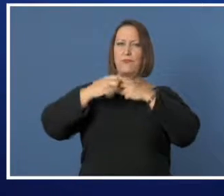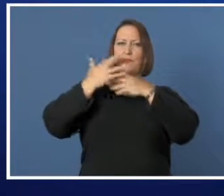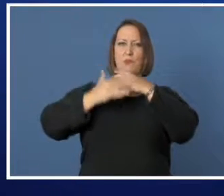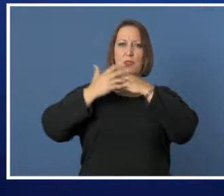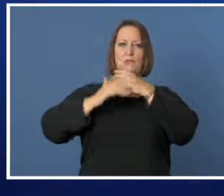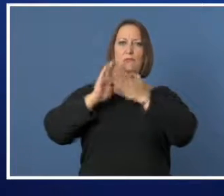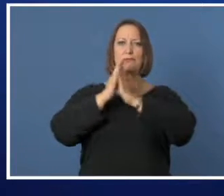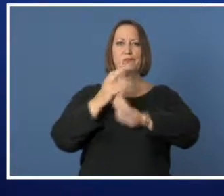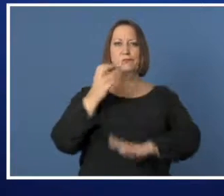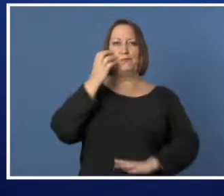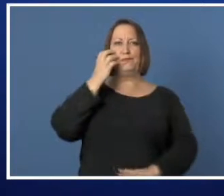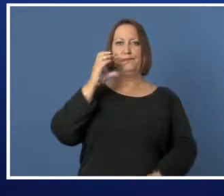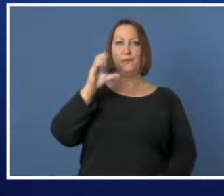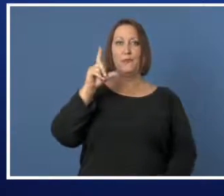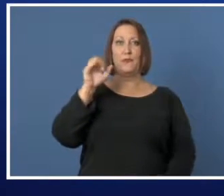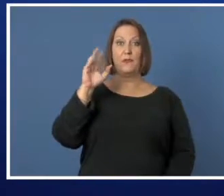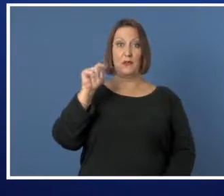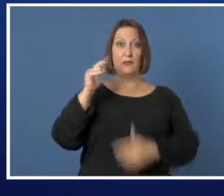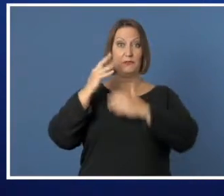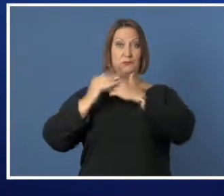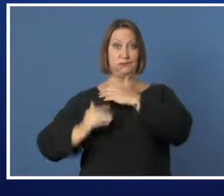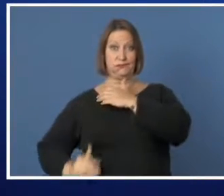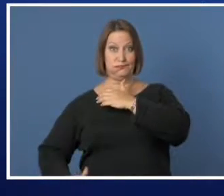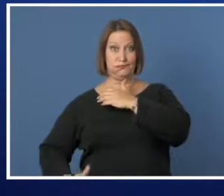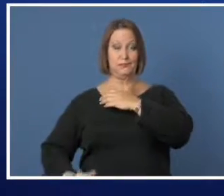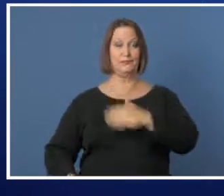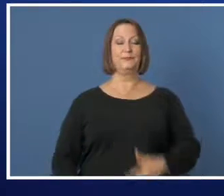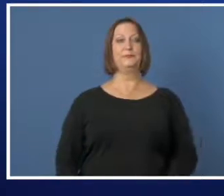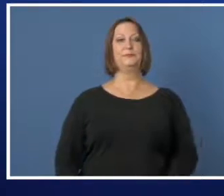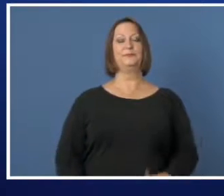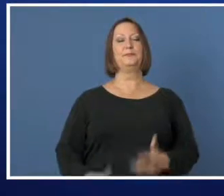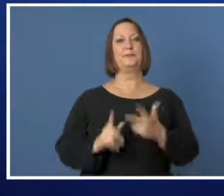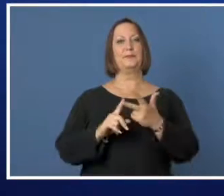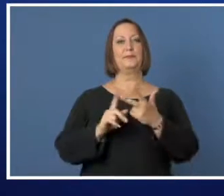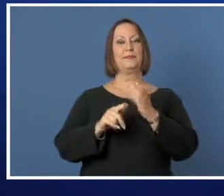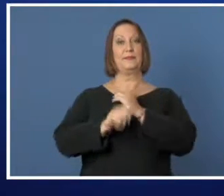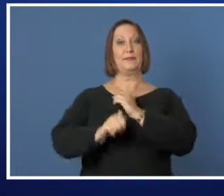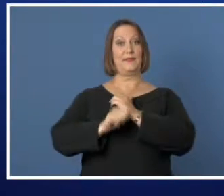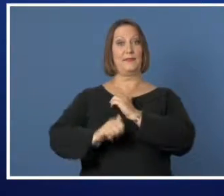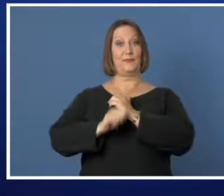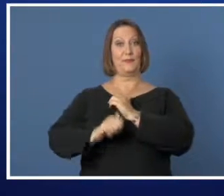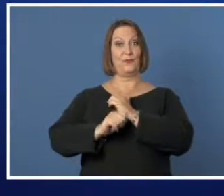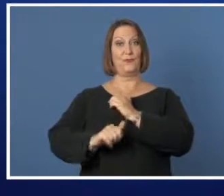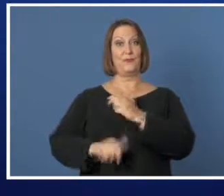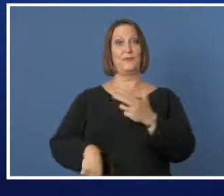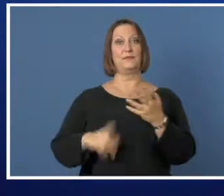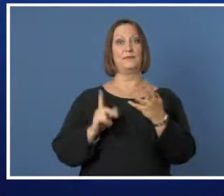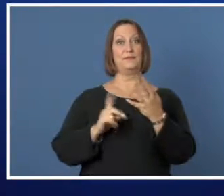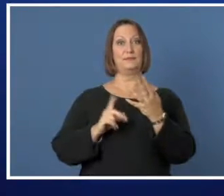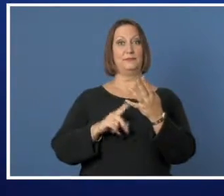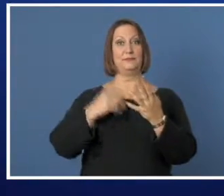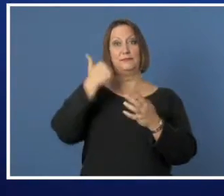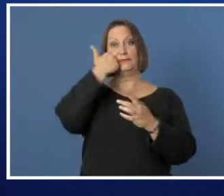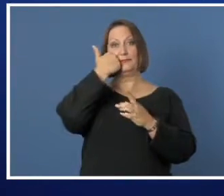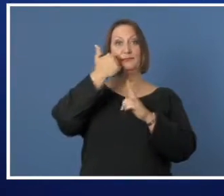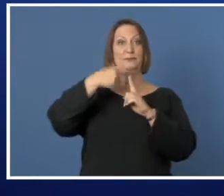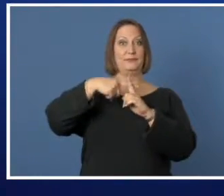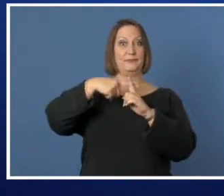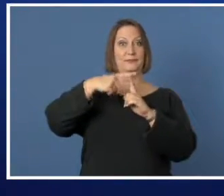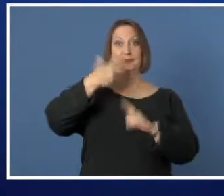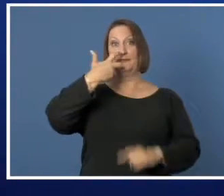clotting problems, diarrhea, fever,